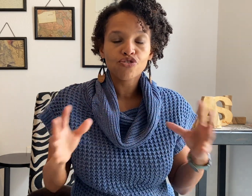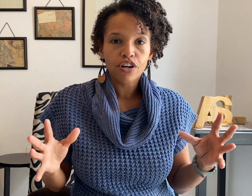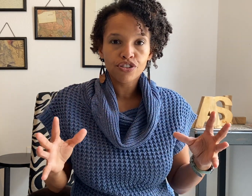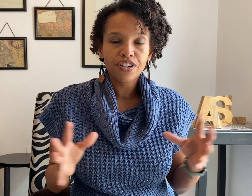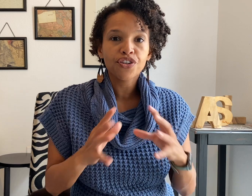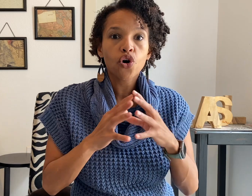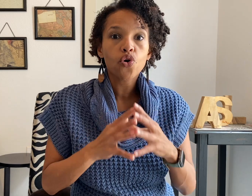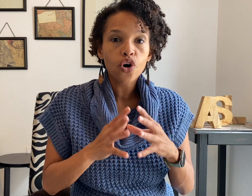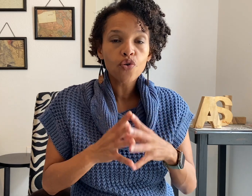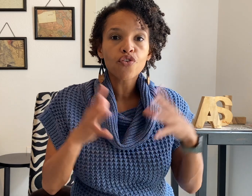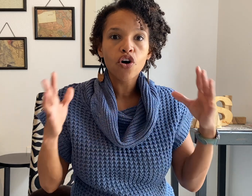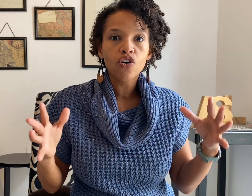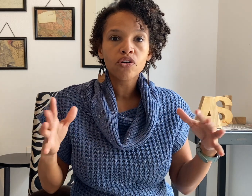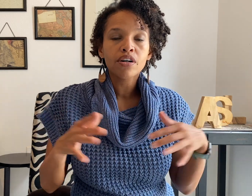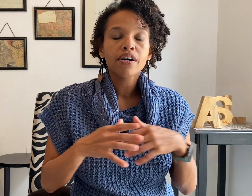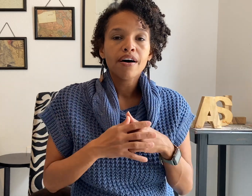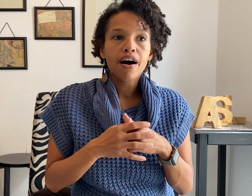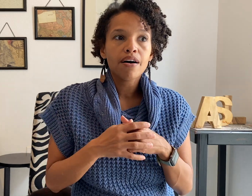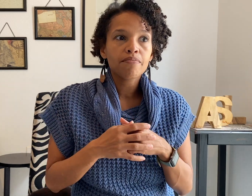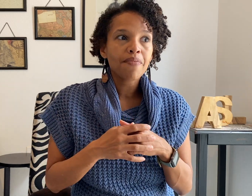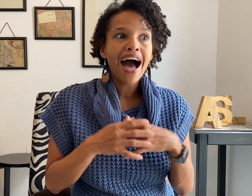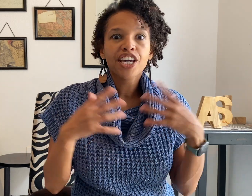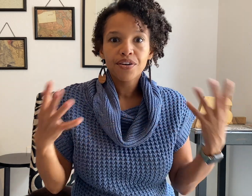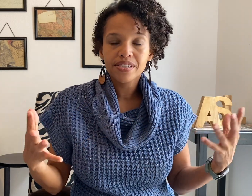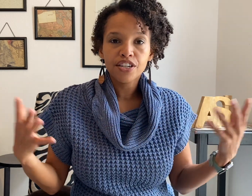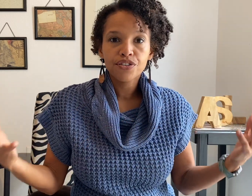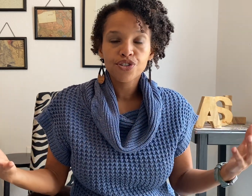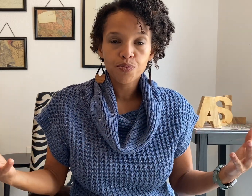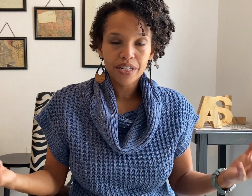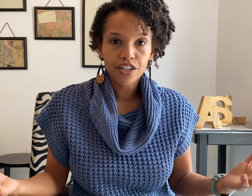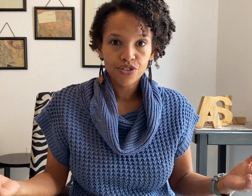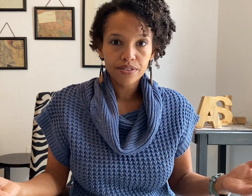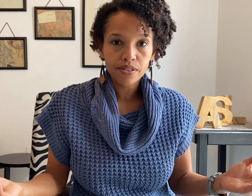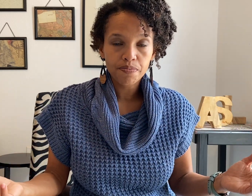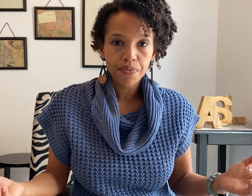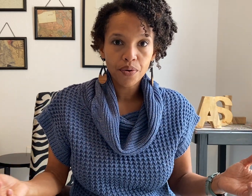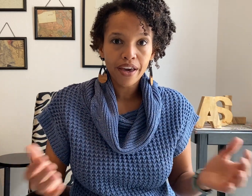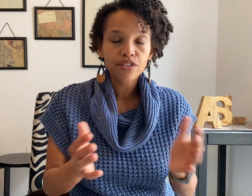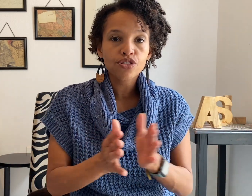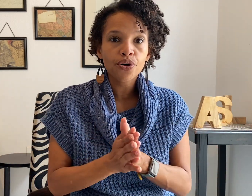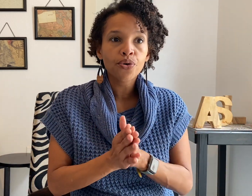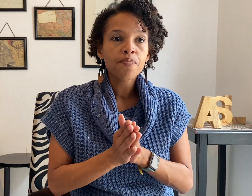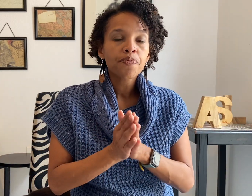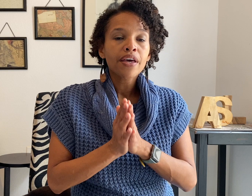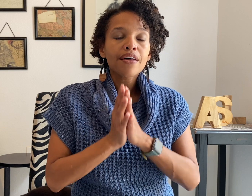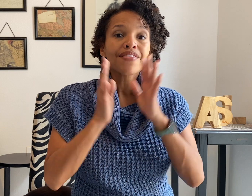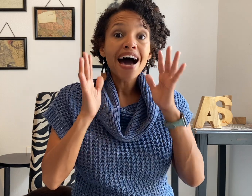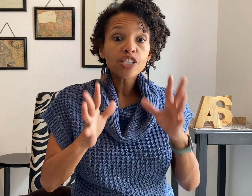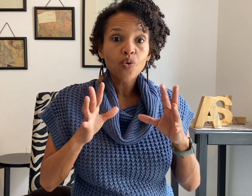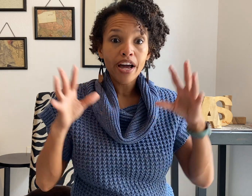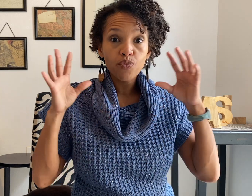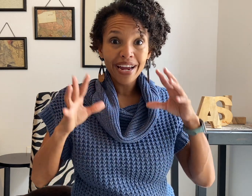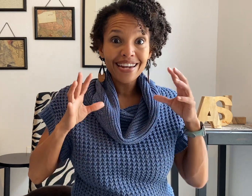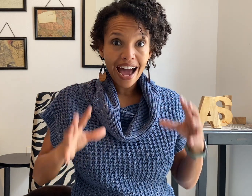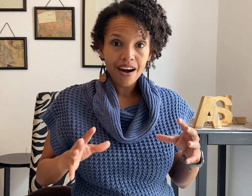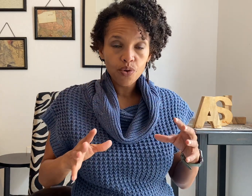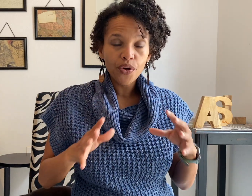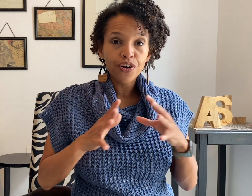structure and your overall accuracy in your interpretations. Okay, so that is why right now we are going